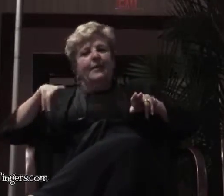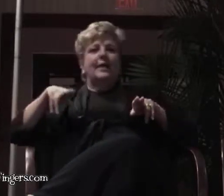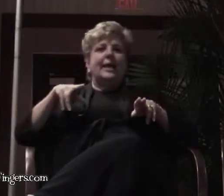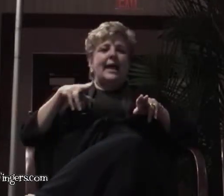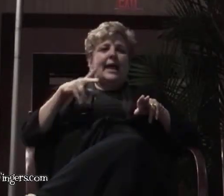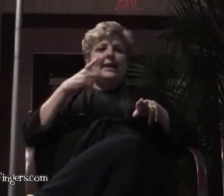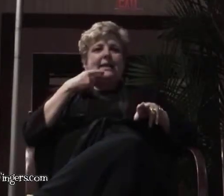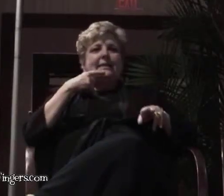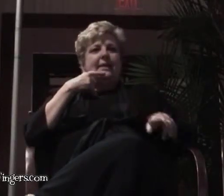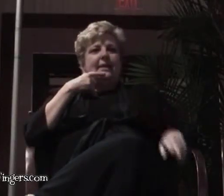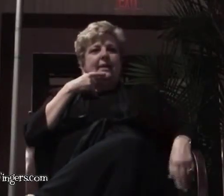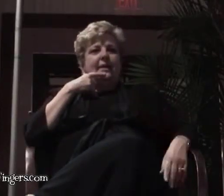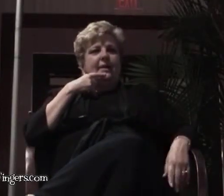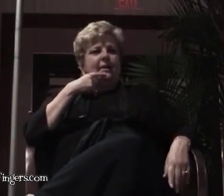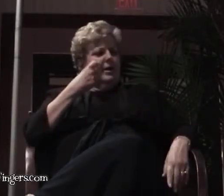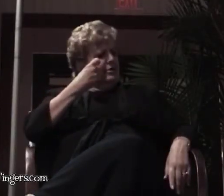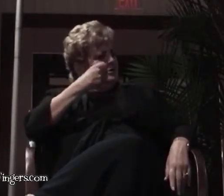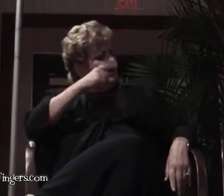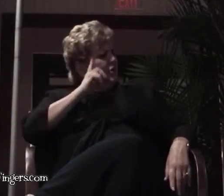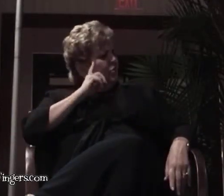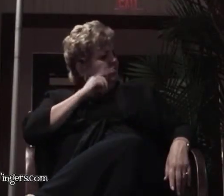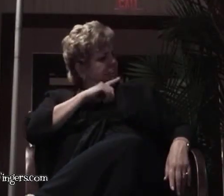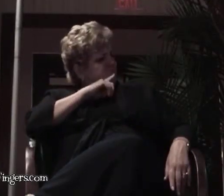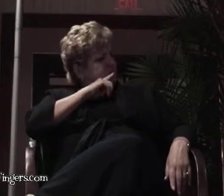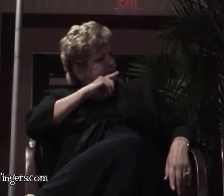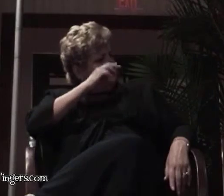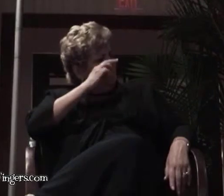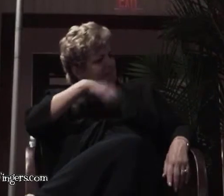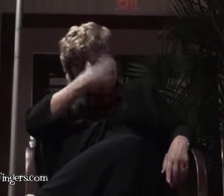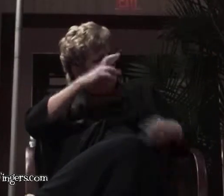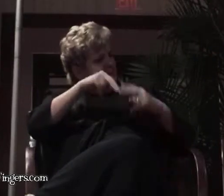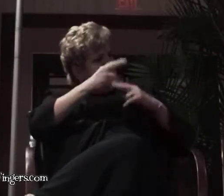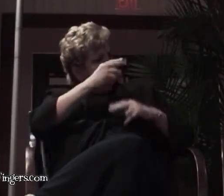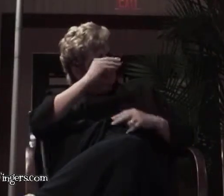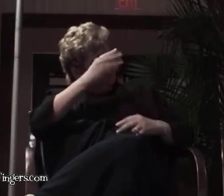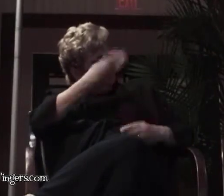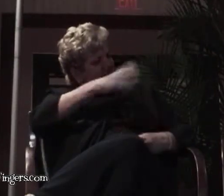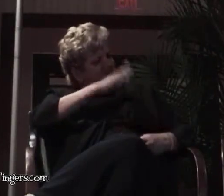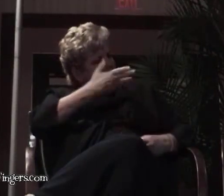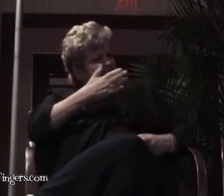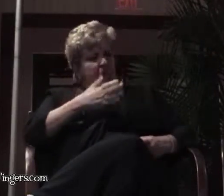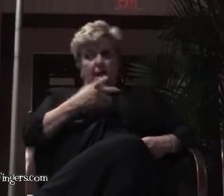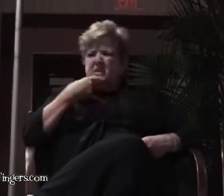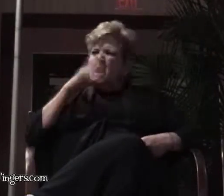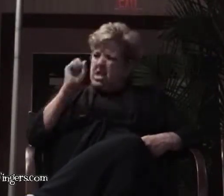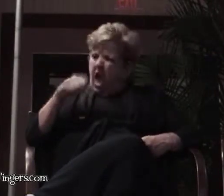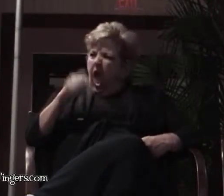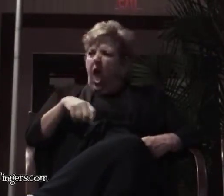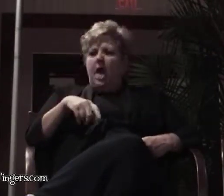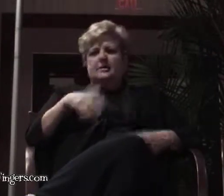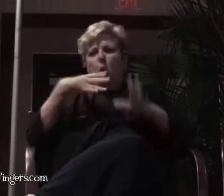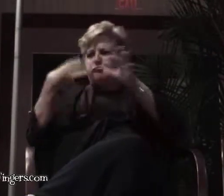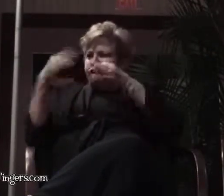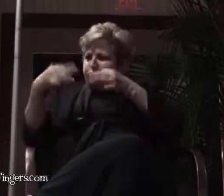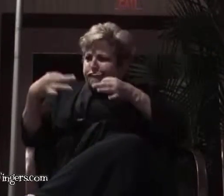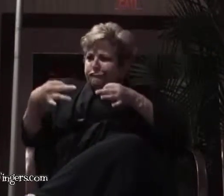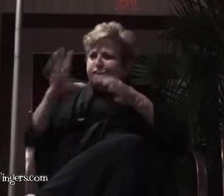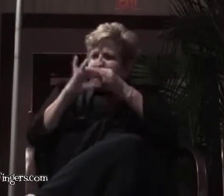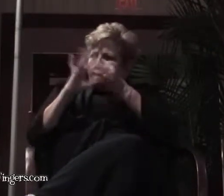understand you're really mad about this God thing. I said, yeah, I don't believe in God. He said, well, why is that? And I started to tell him. And I shared with him